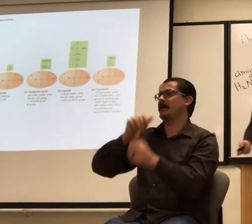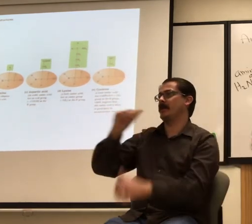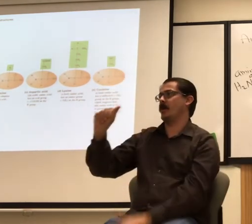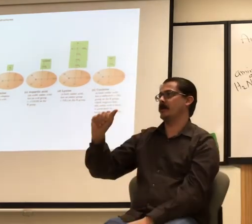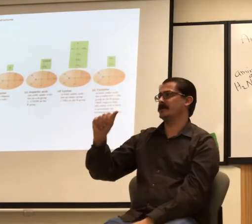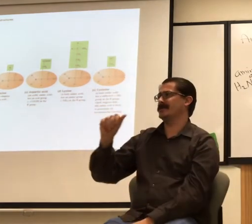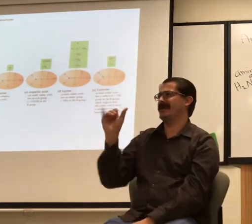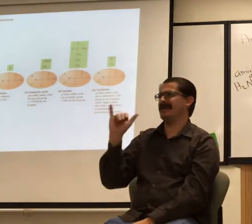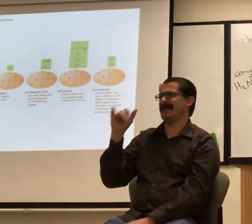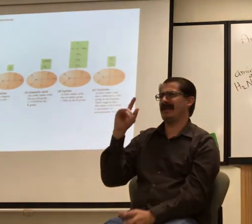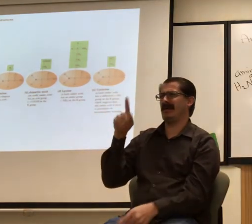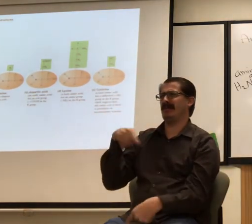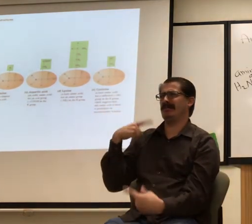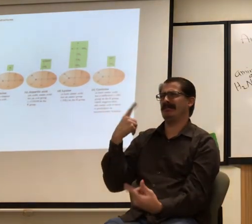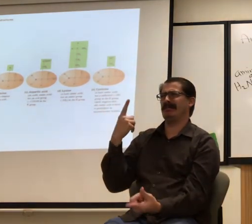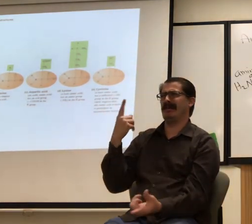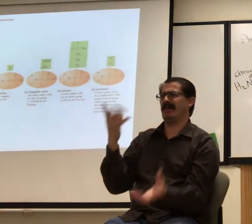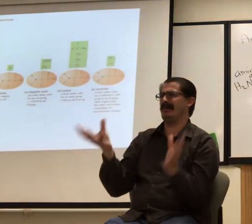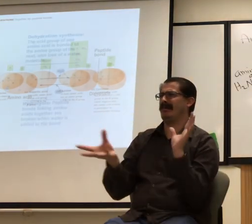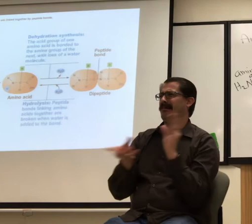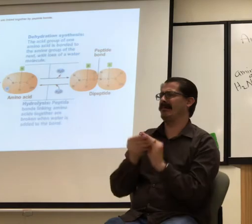like 20 of them.